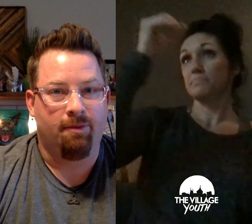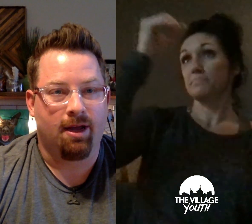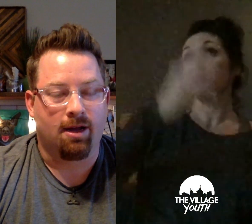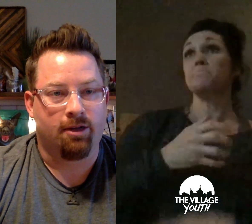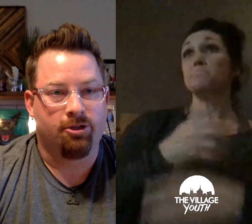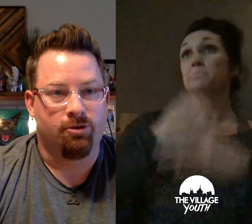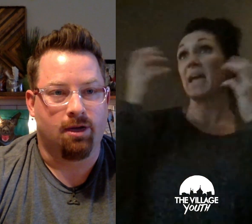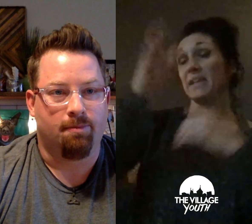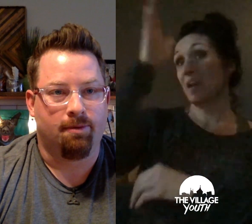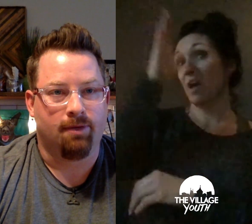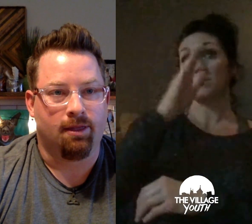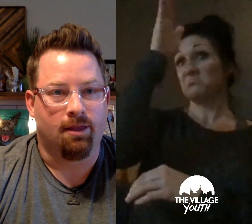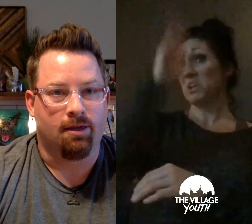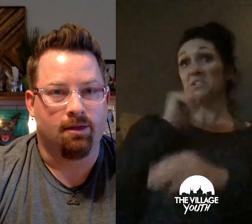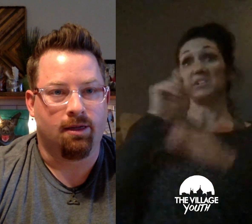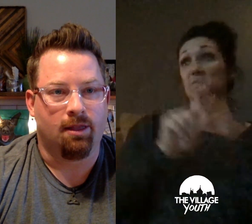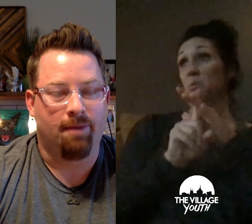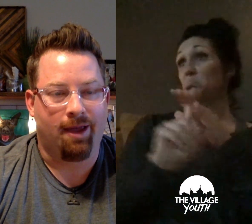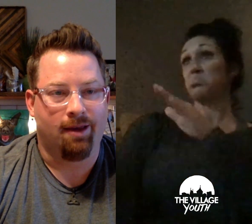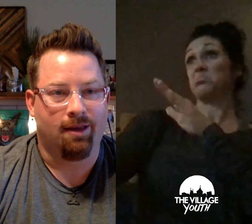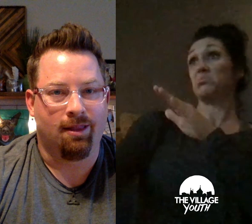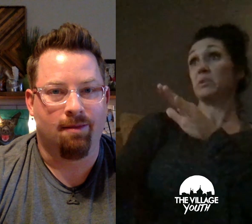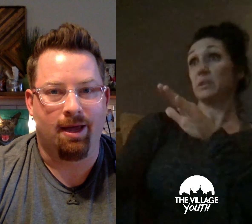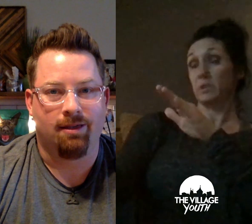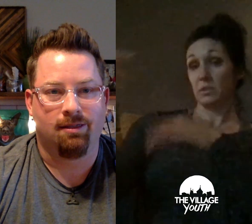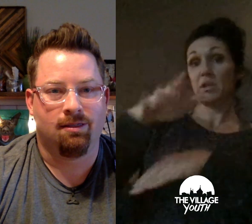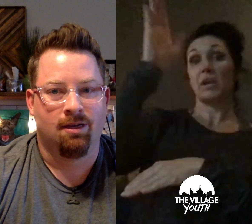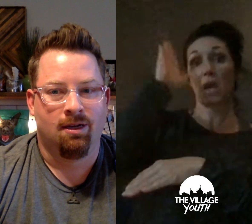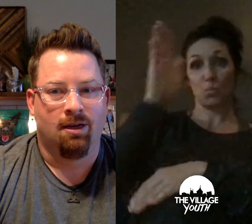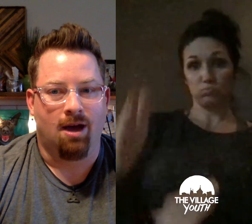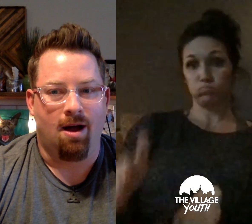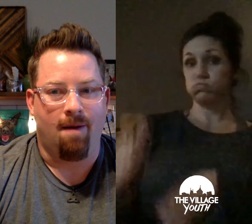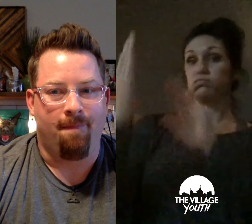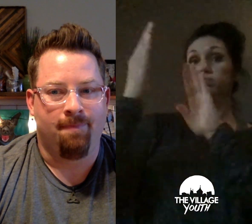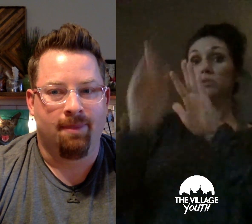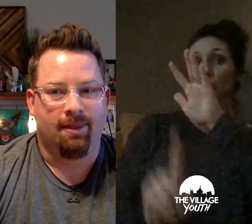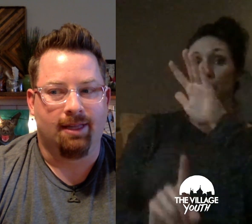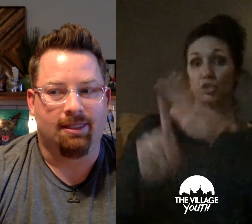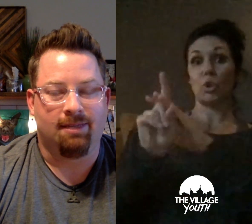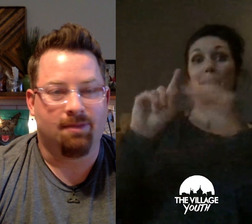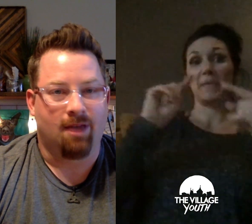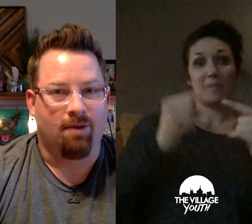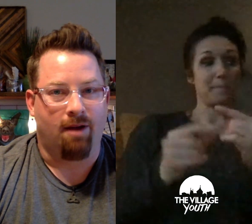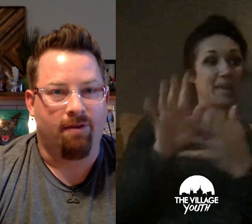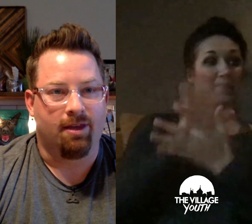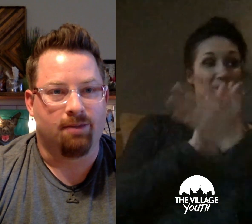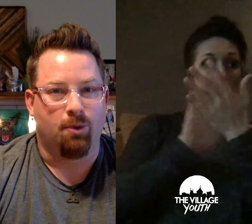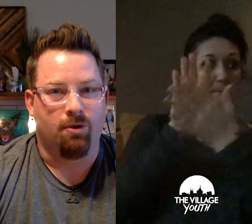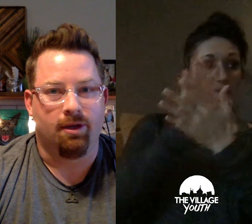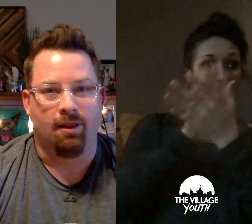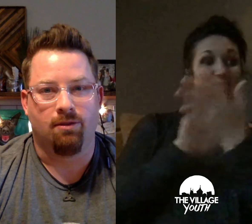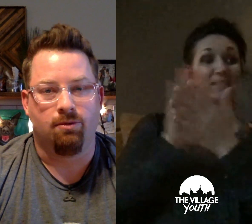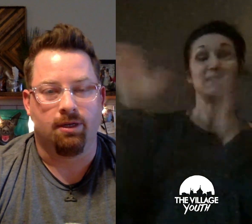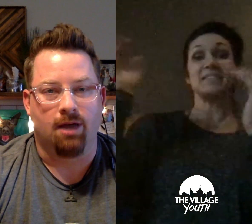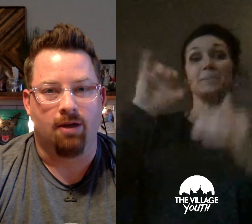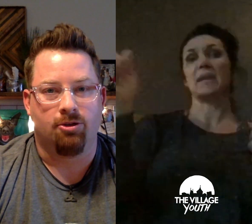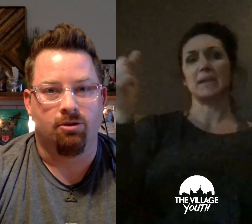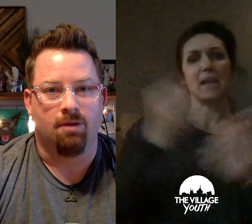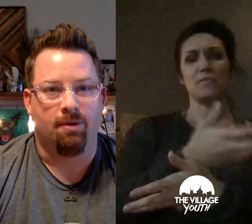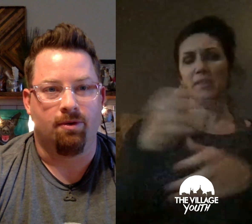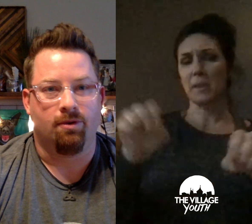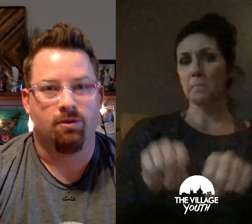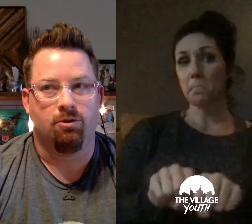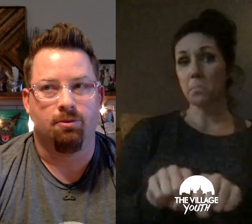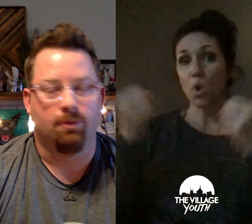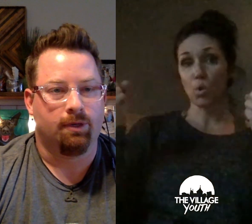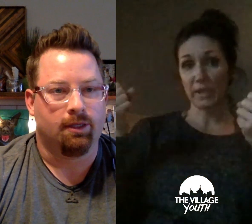run away from that. God shows up in the pain, in the mess. it seems like when everything is broken, that's when God shows